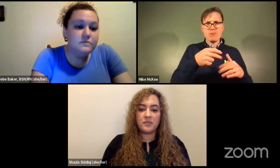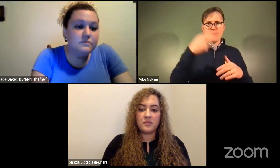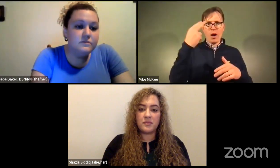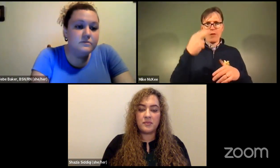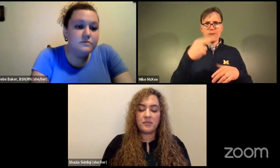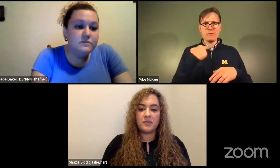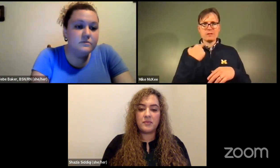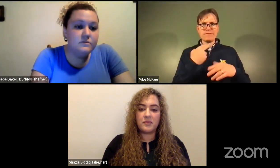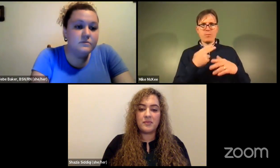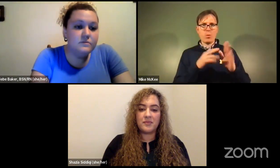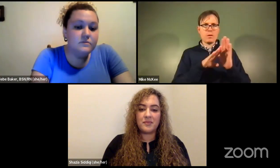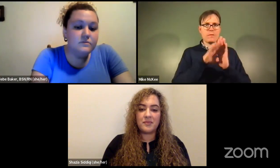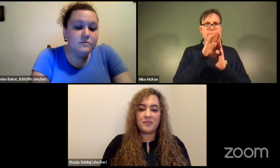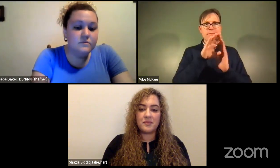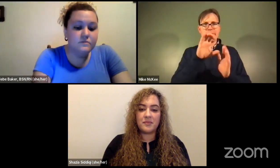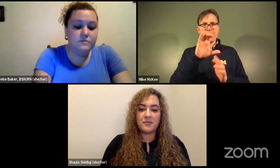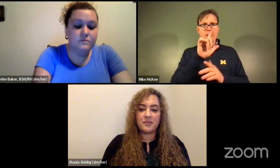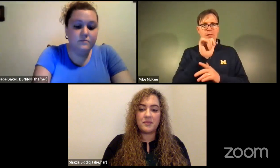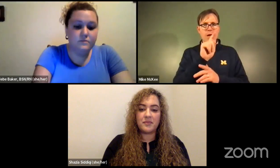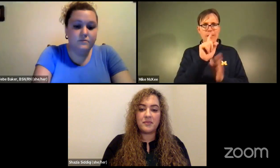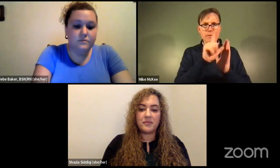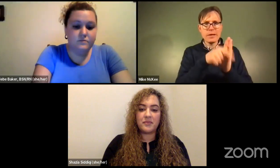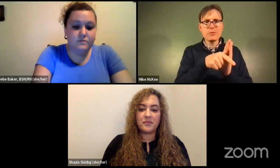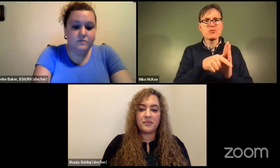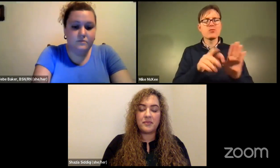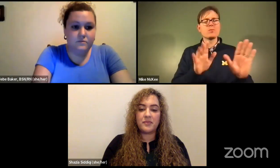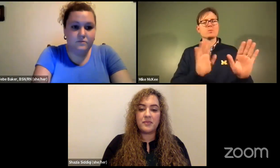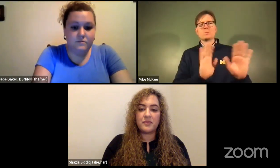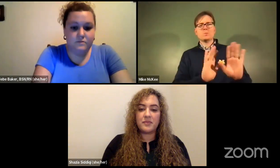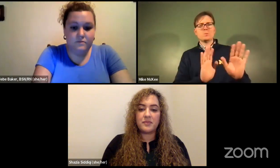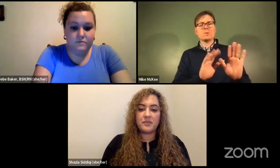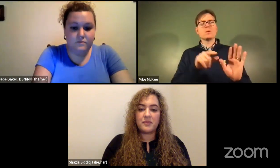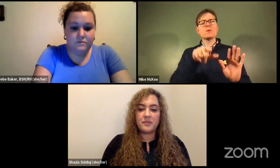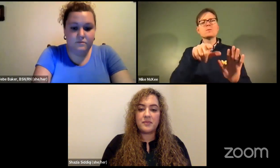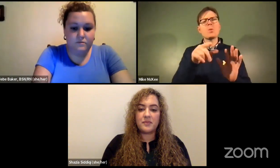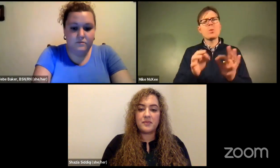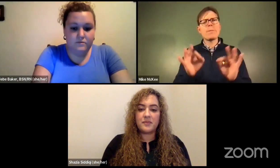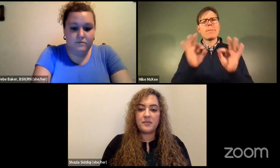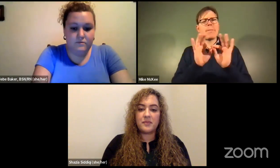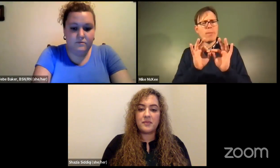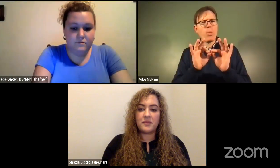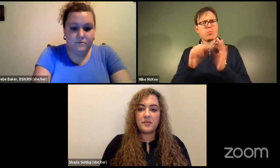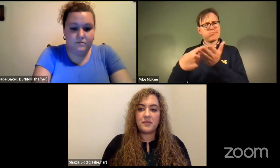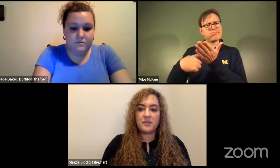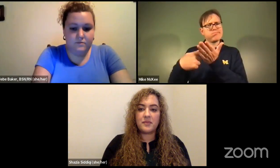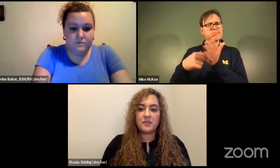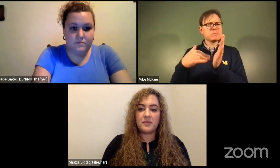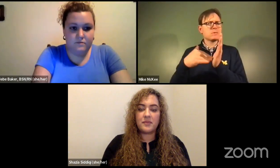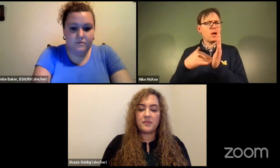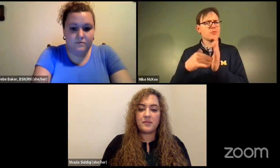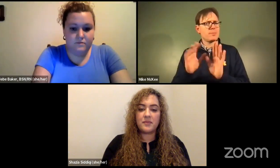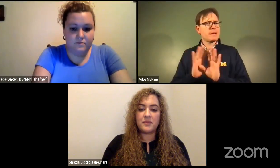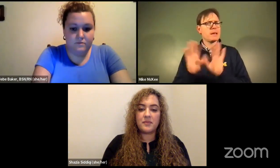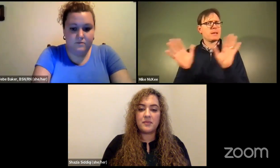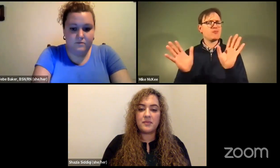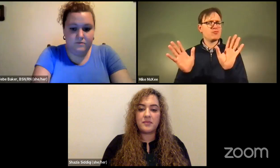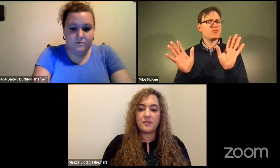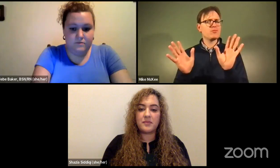thinners. You know, it depends on if they're at a high risk for developing clots later as well. So that's something